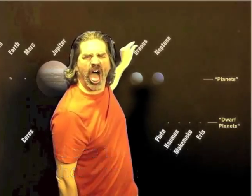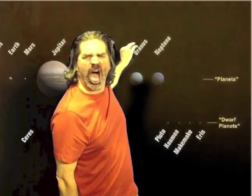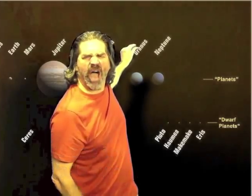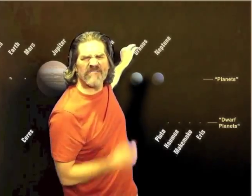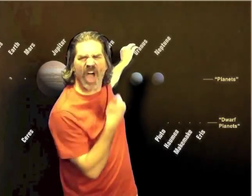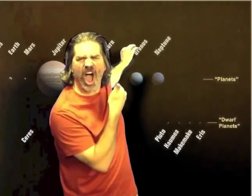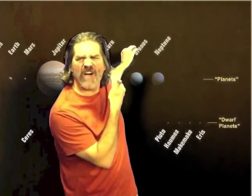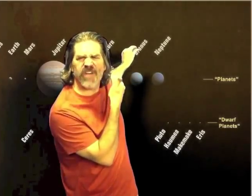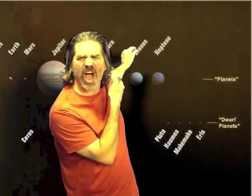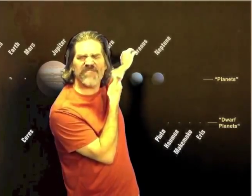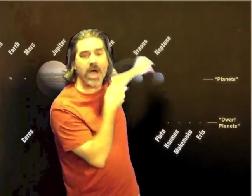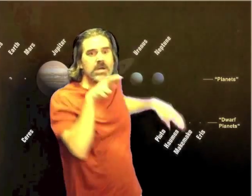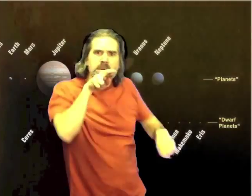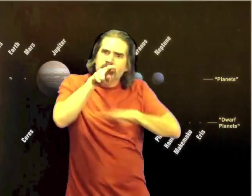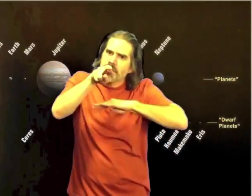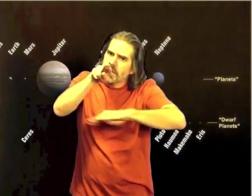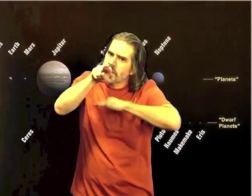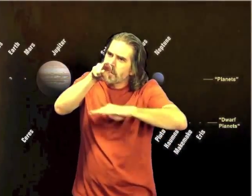got smaller and smaller.